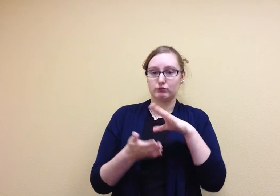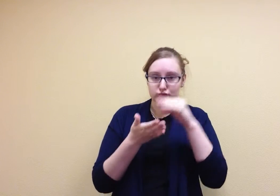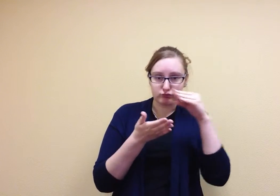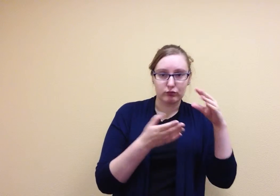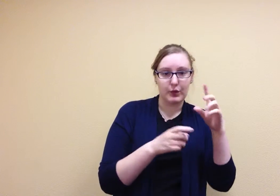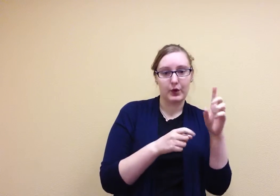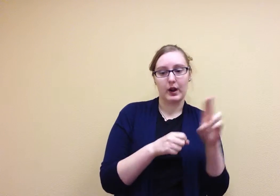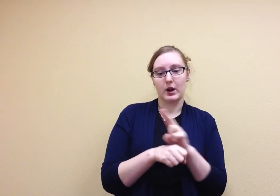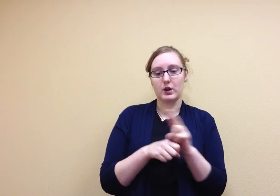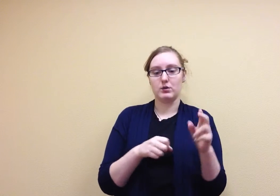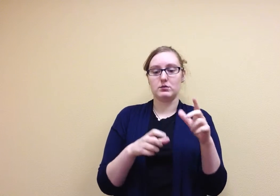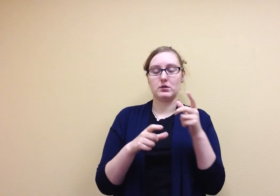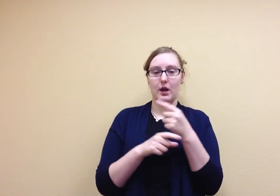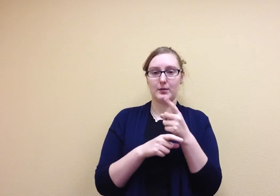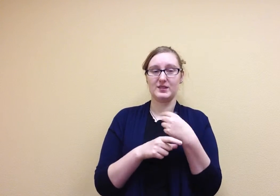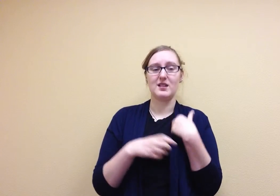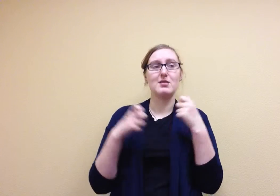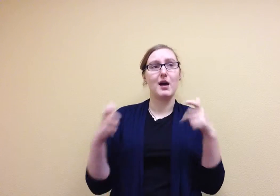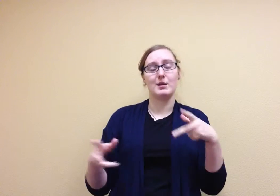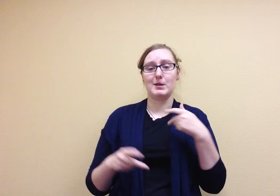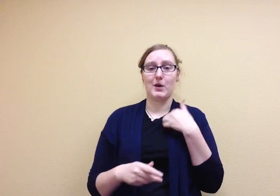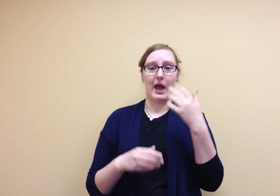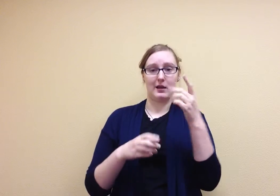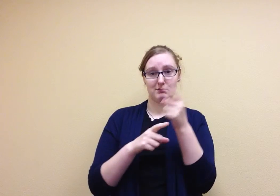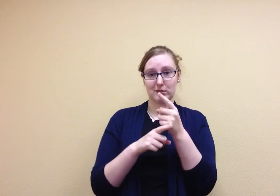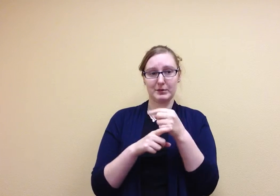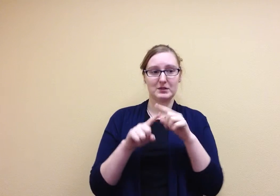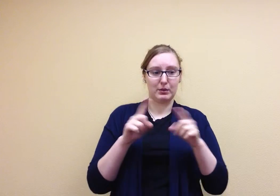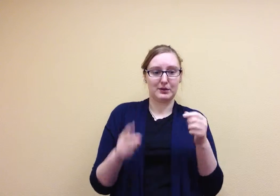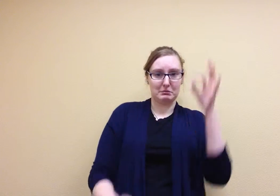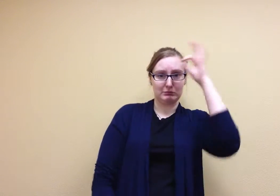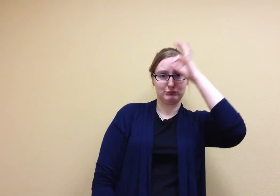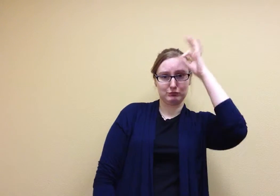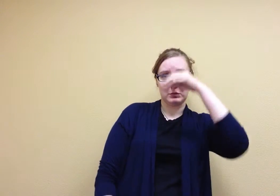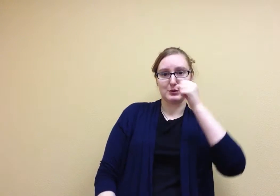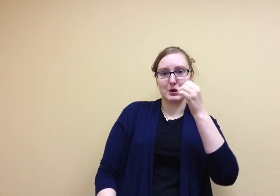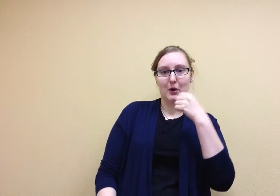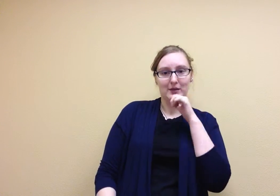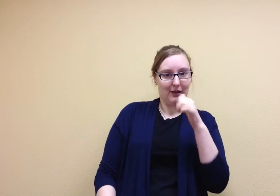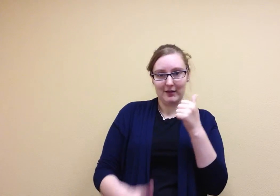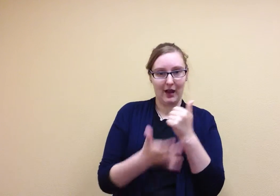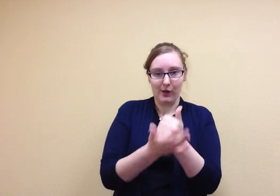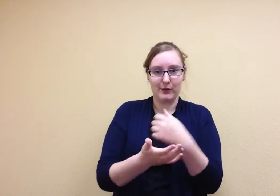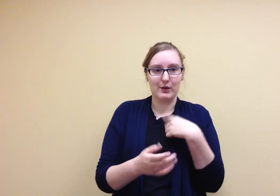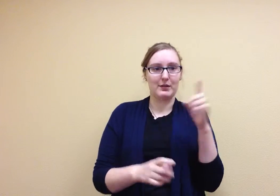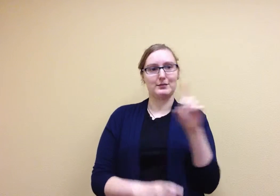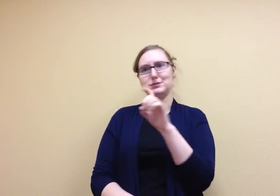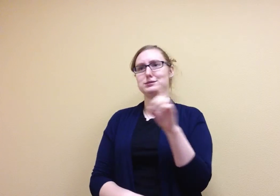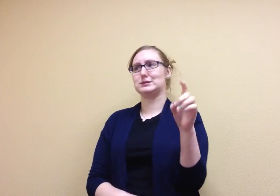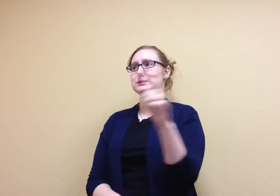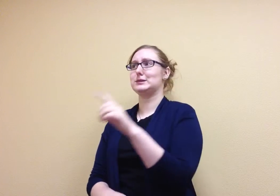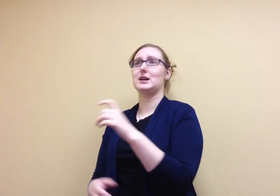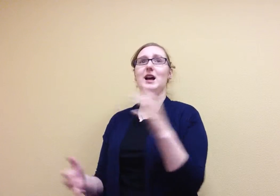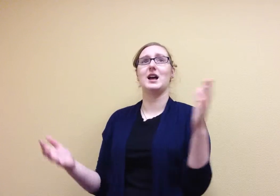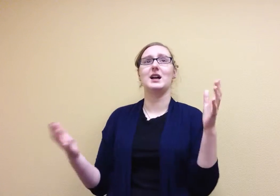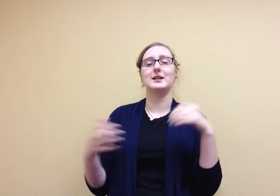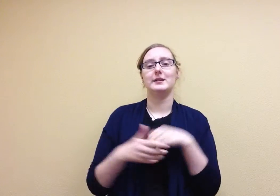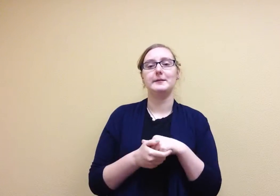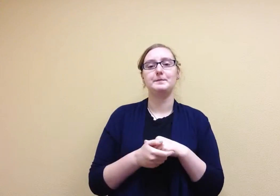these little things, and they have no idea how to use it. So if they went out into the woods, they just would walk around silly. Anybody have an idea as